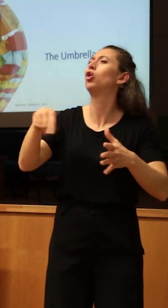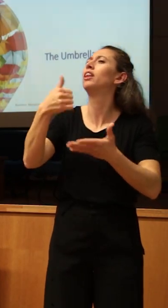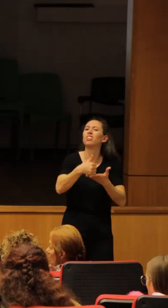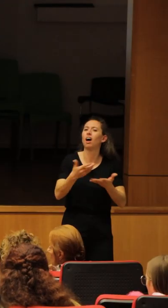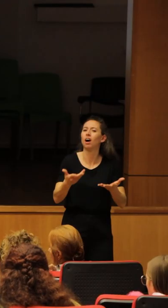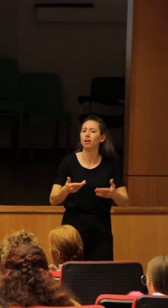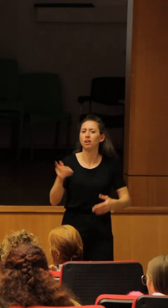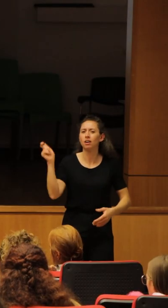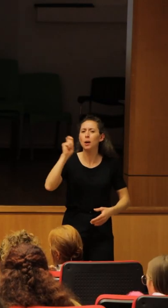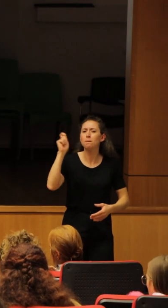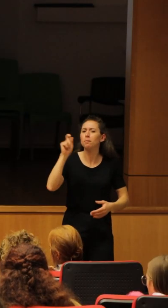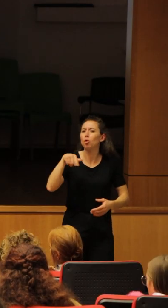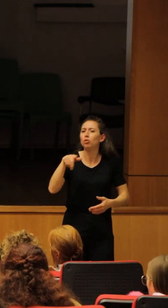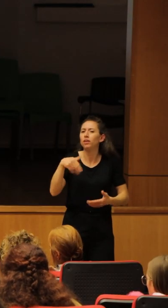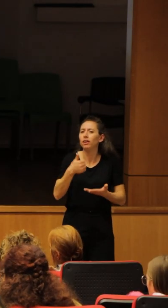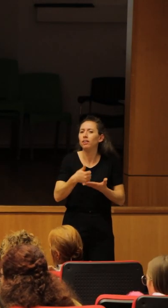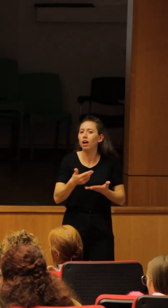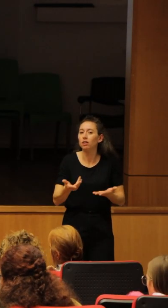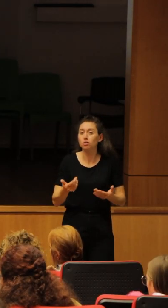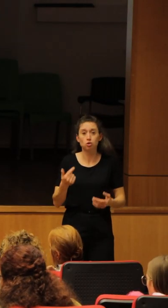está la campana?